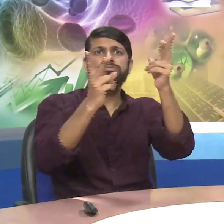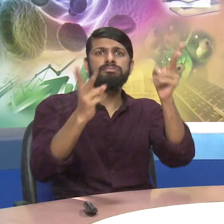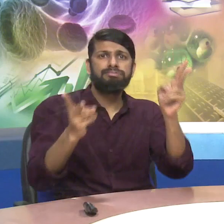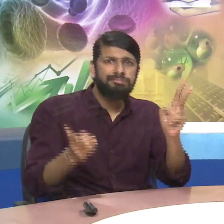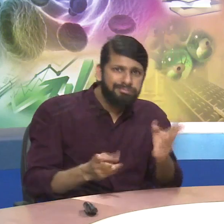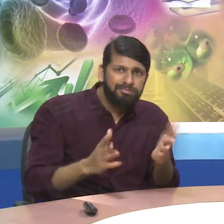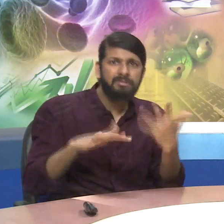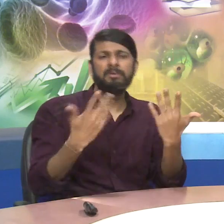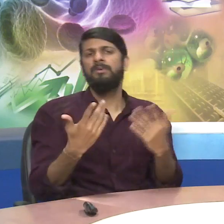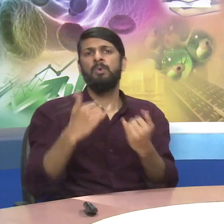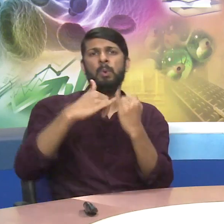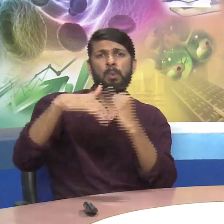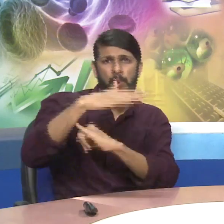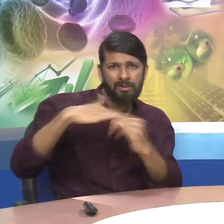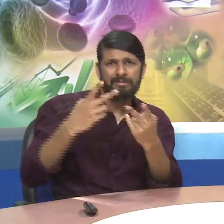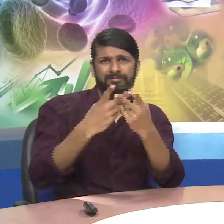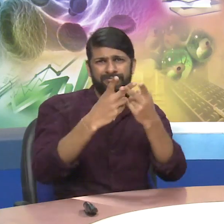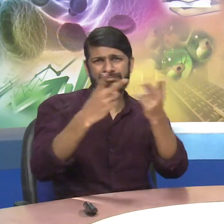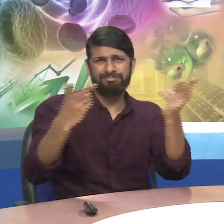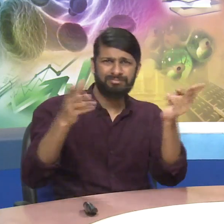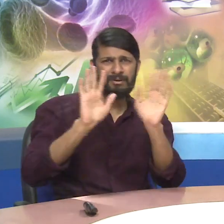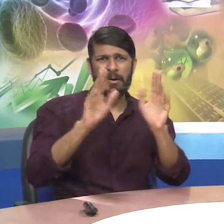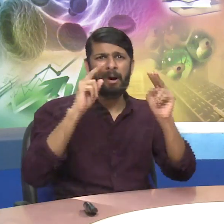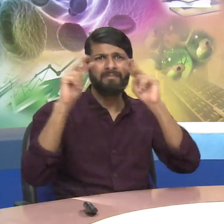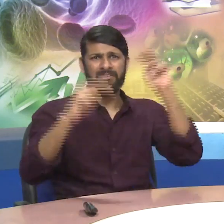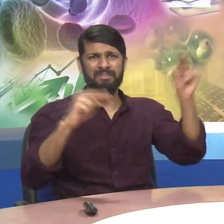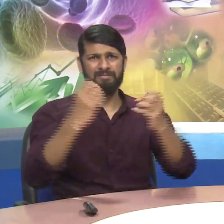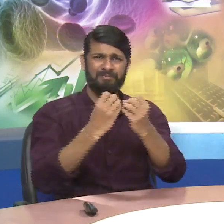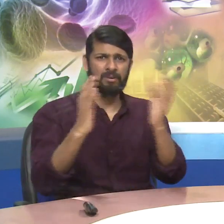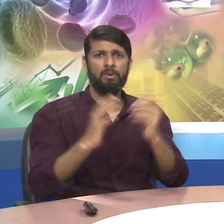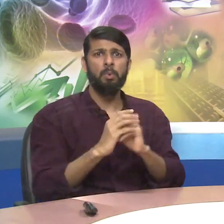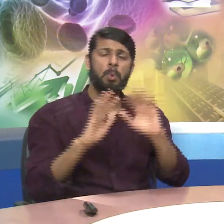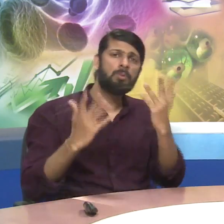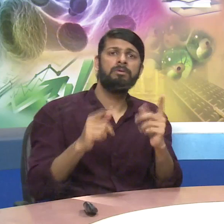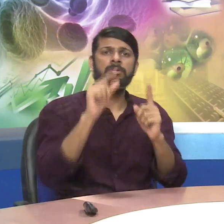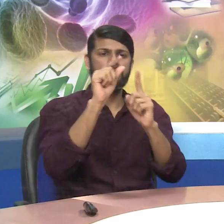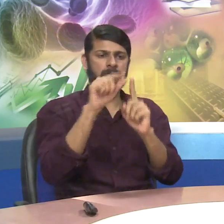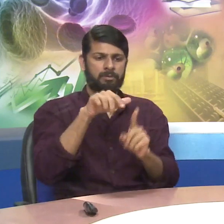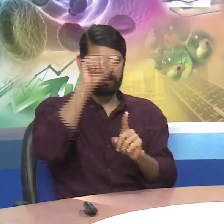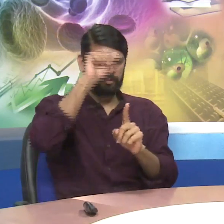view the partition of the country, the framers of the constitutions